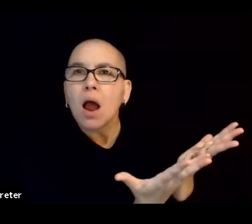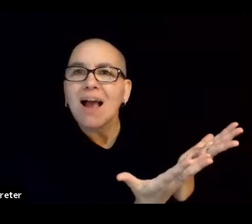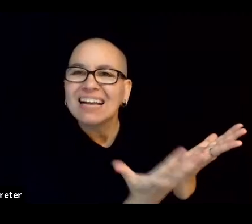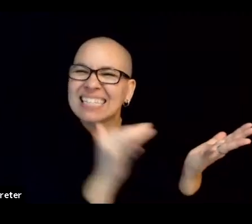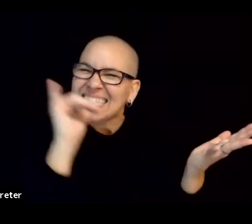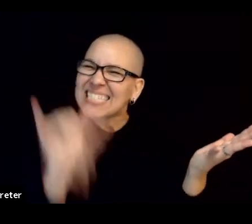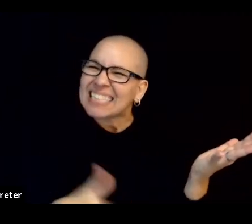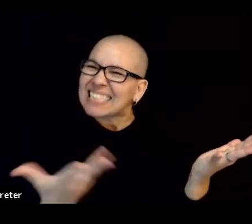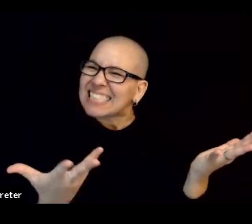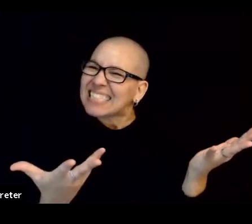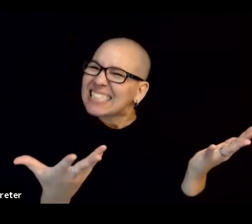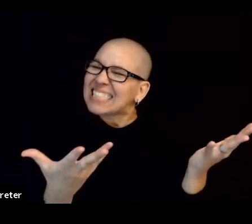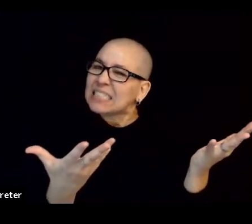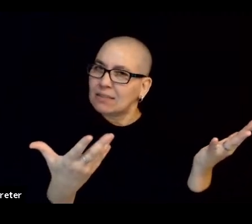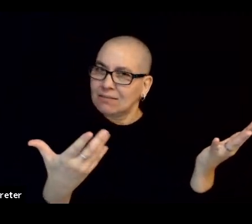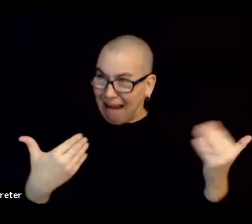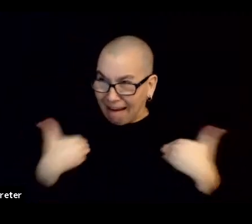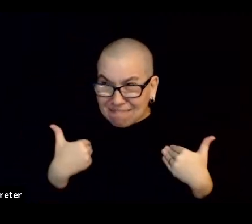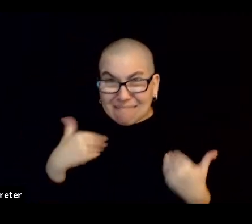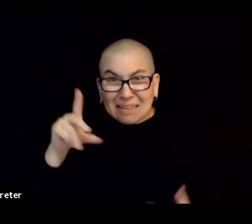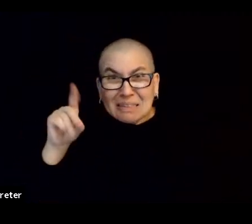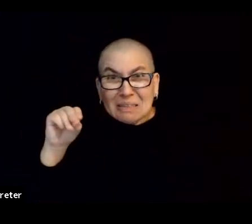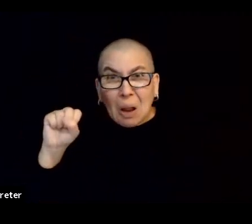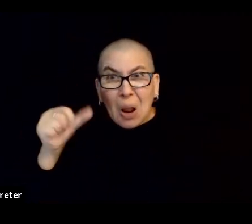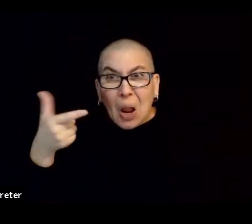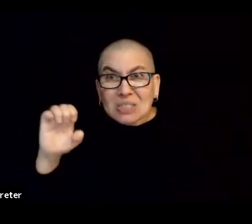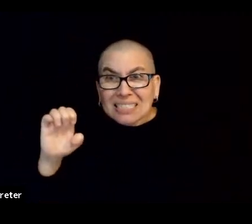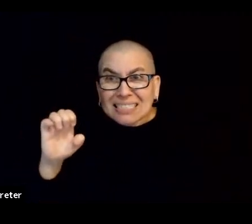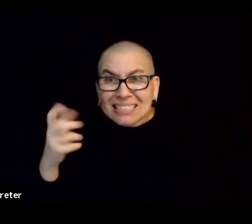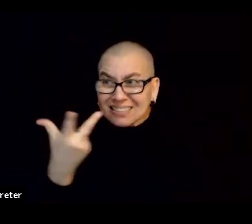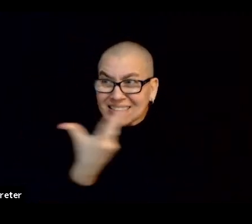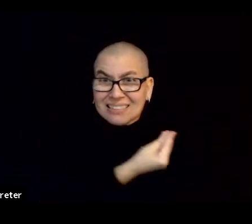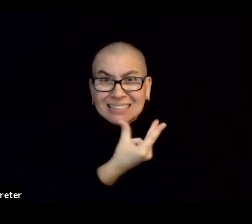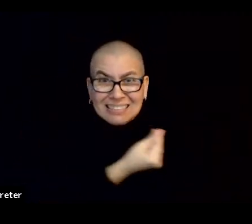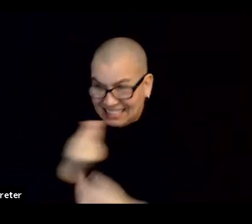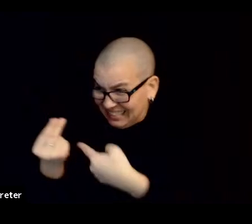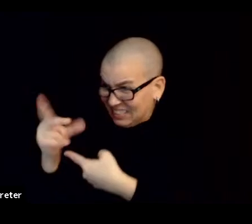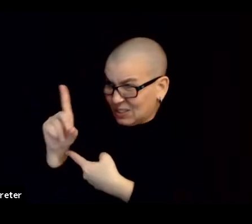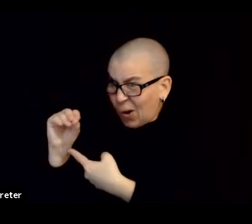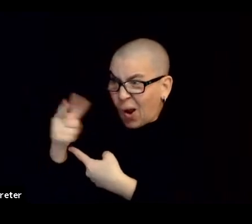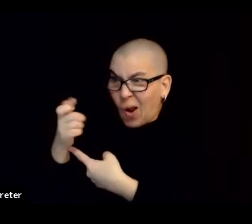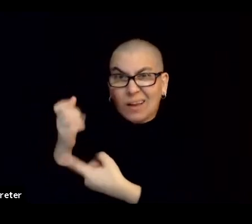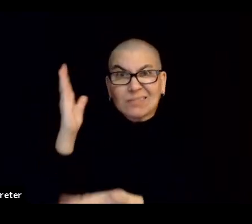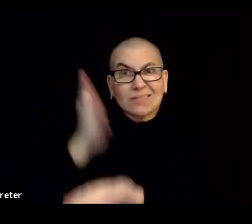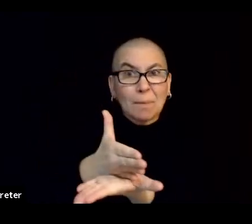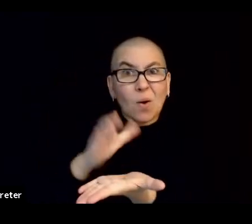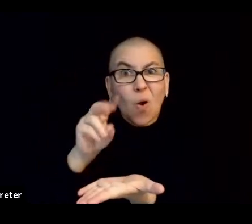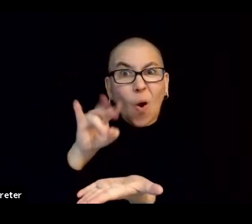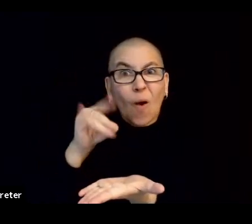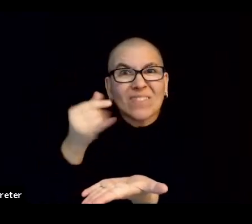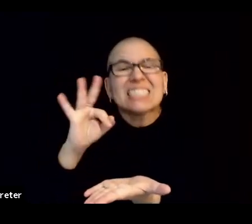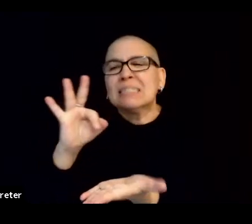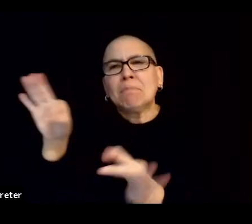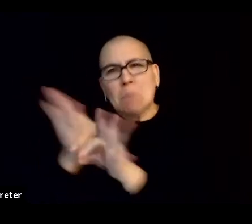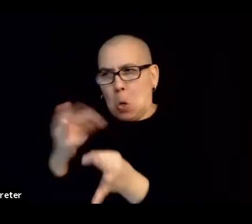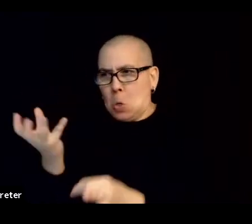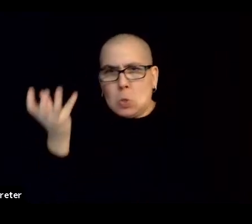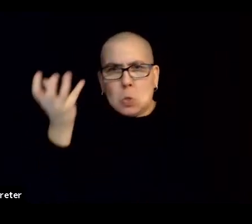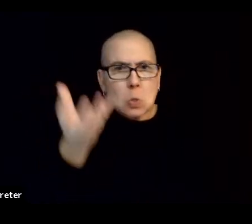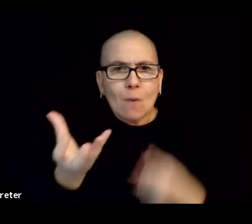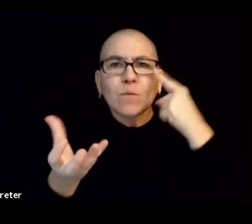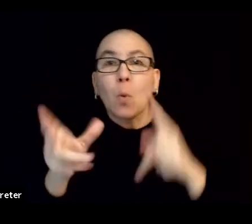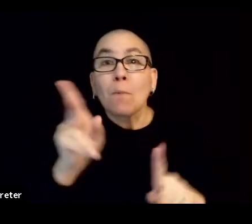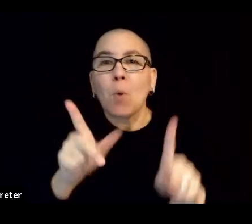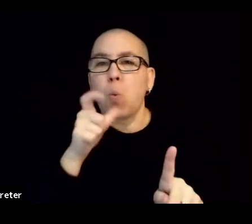plans that are guided by the evidence, and patience will be needed. It's time for full-scale mobilization. When